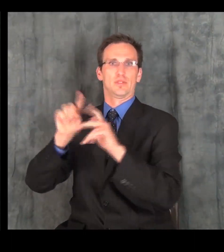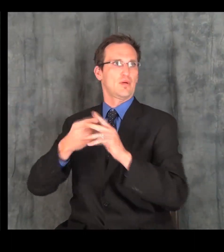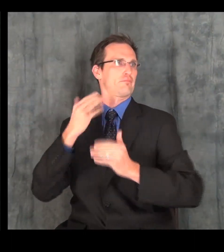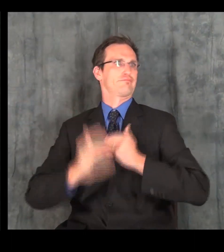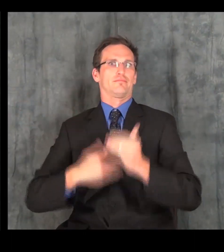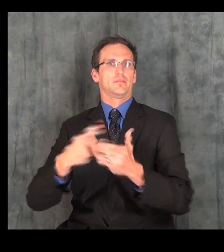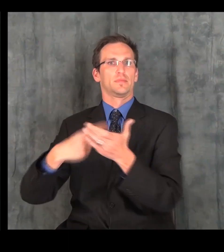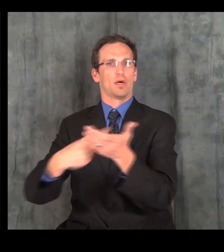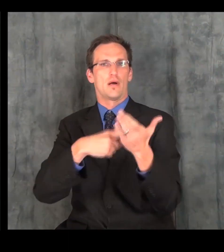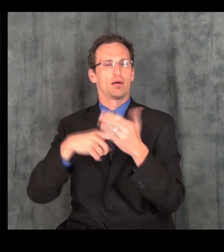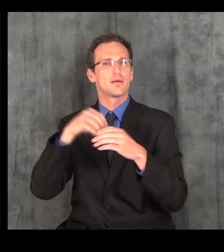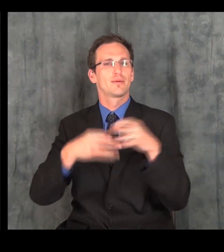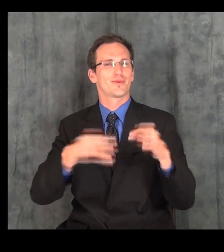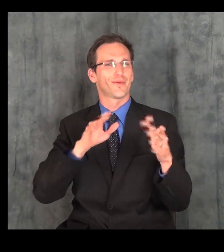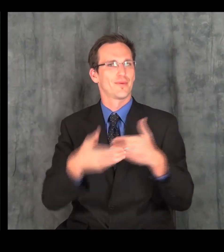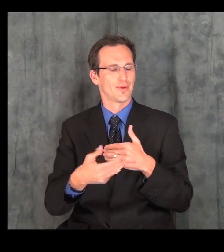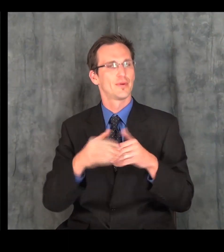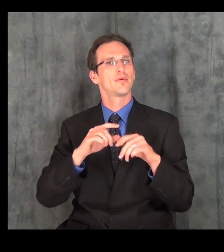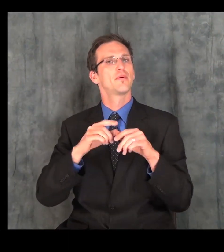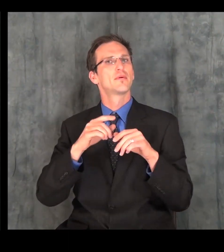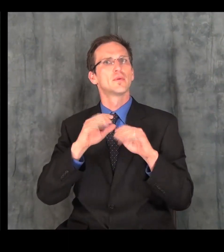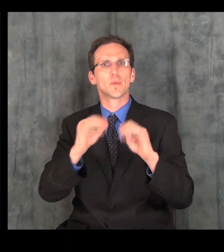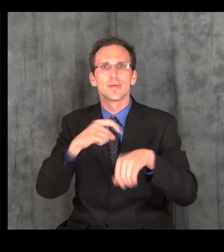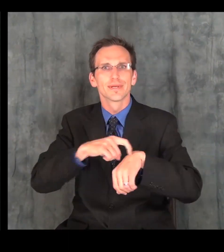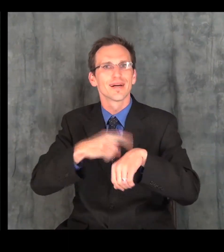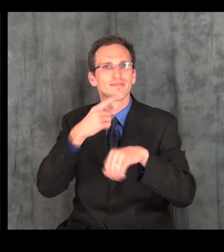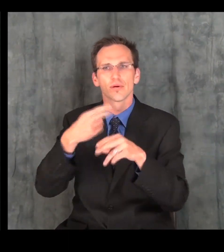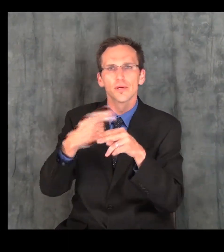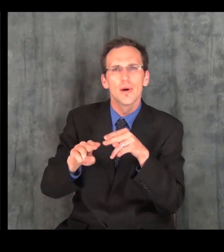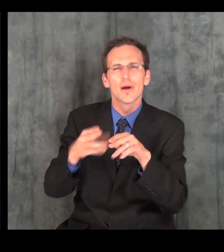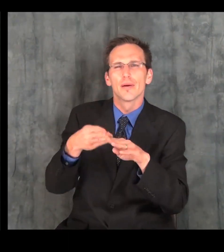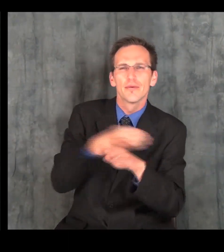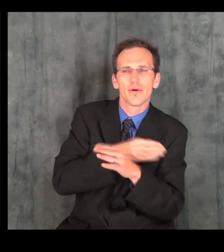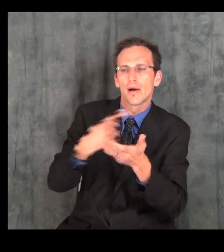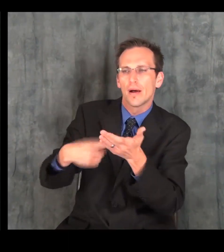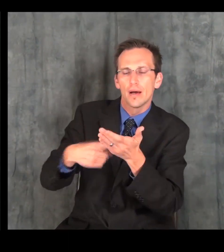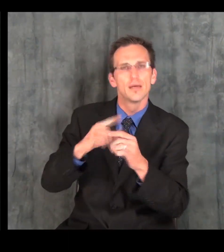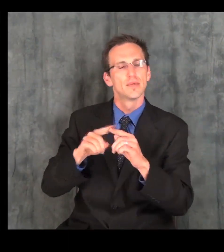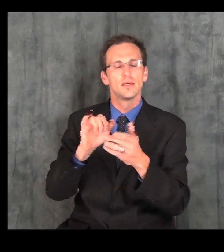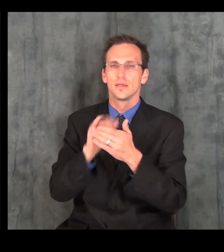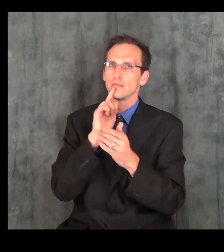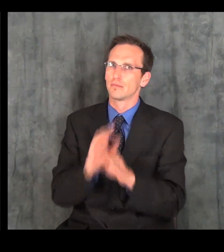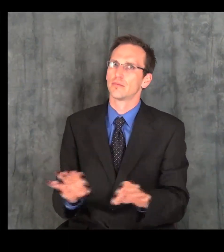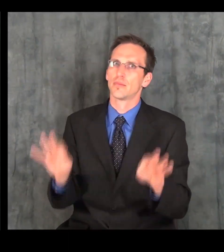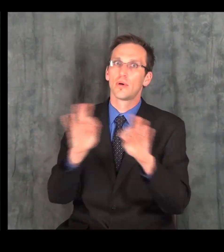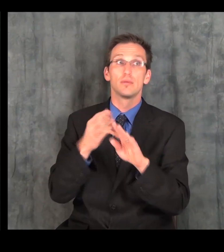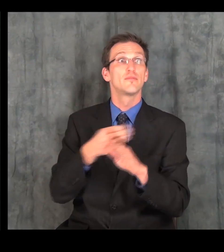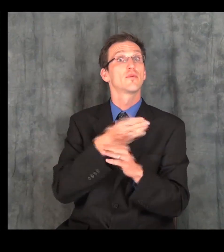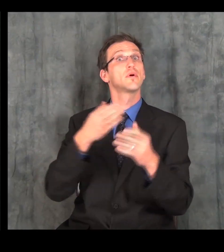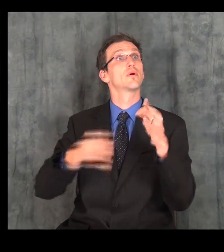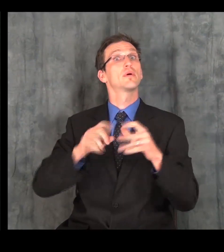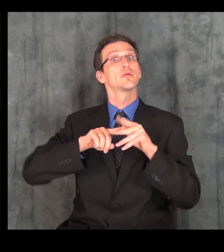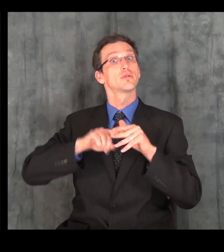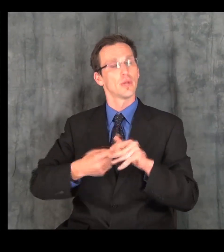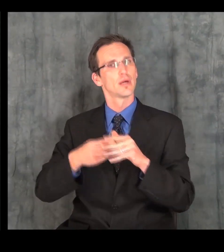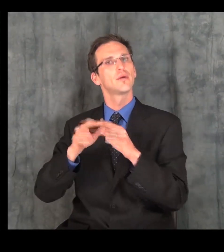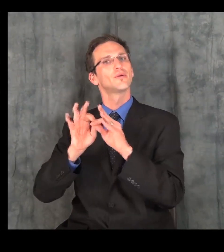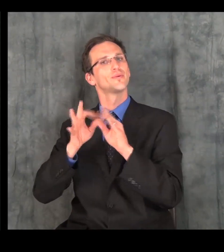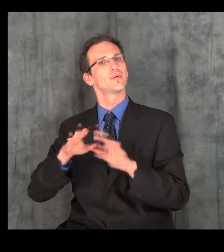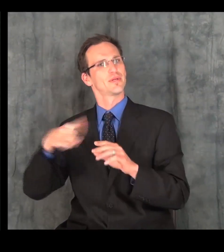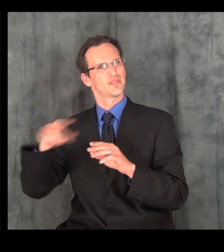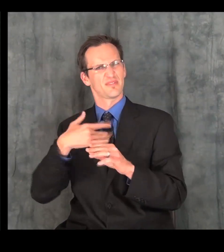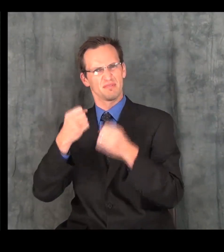go. But we did feel that the briefing session is really important, and the interpreters in particular wanted to be able